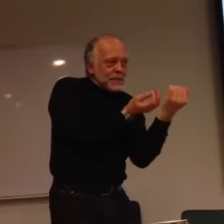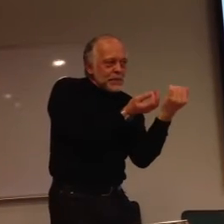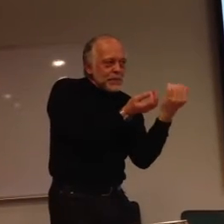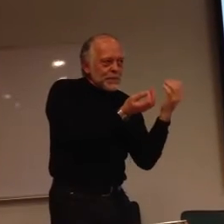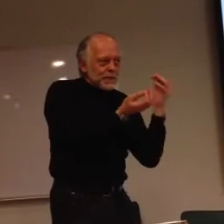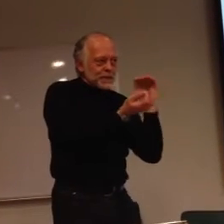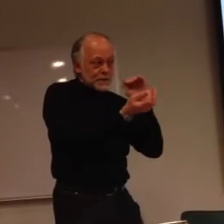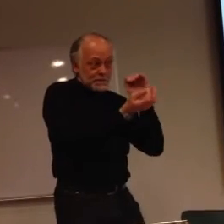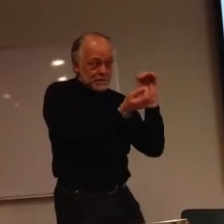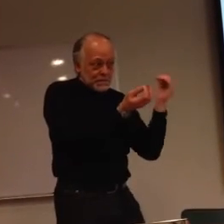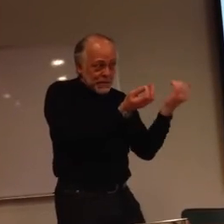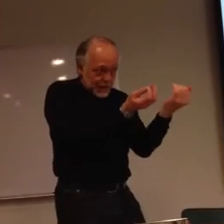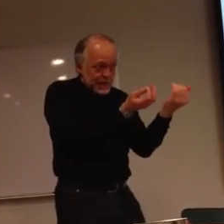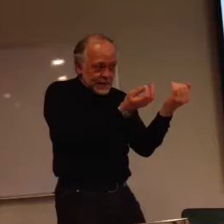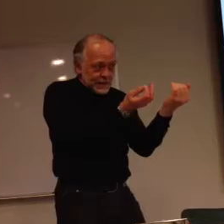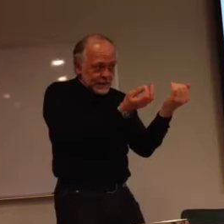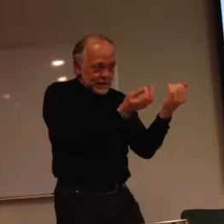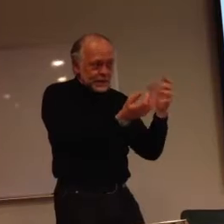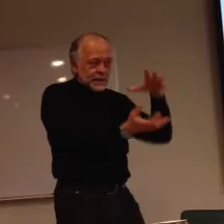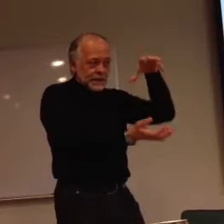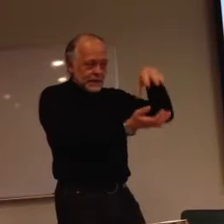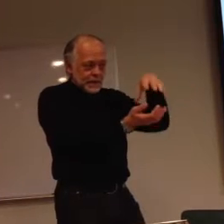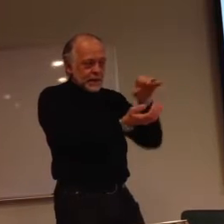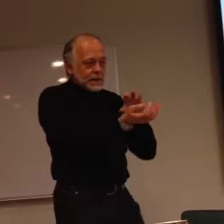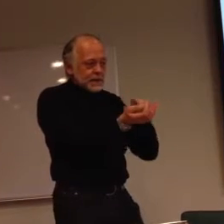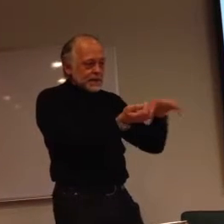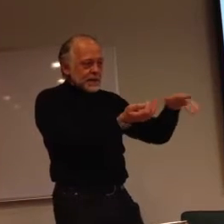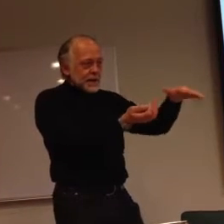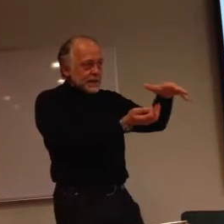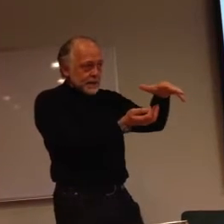your movements. This is Saturn. This is the galaxy.